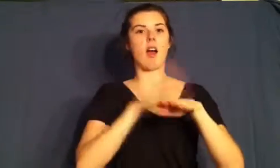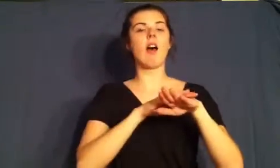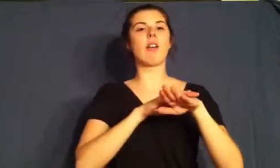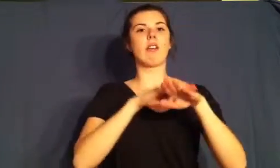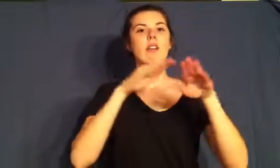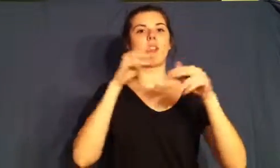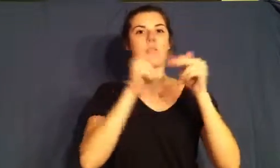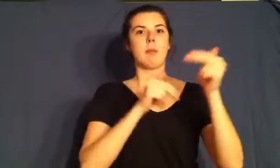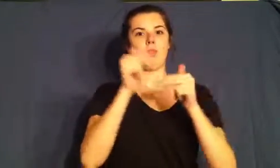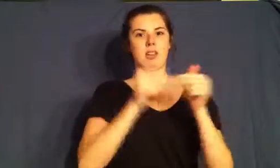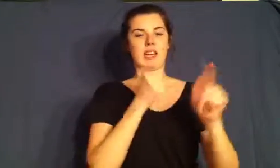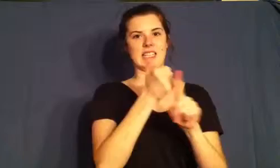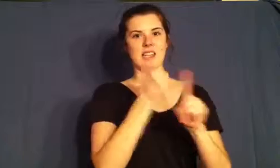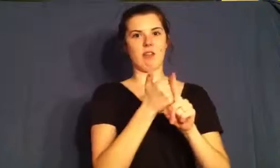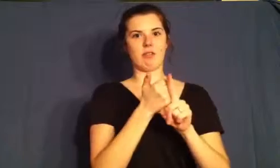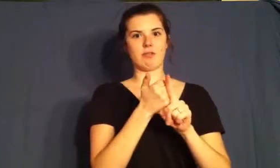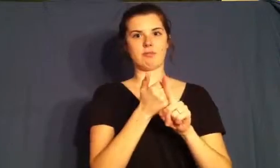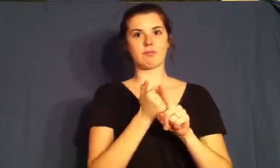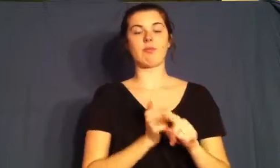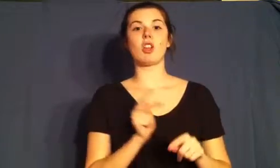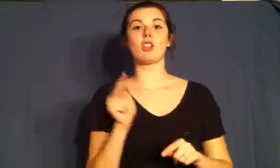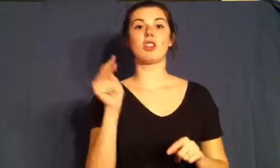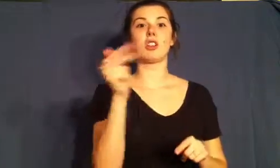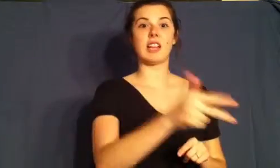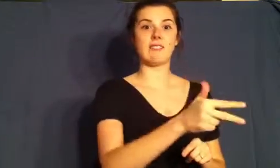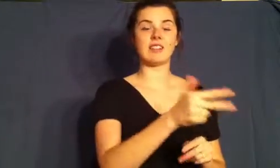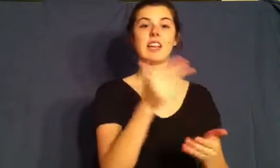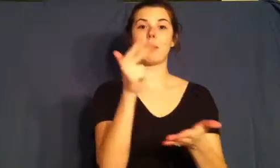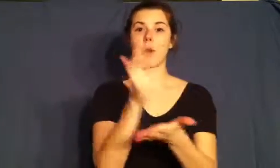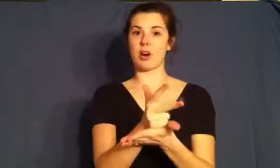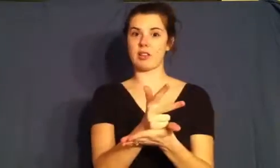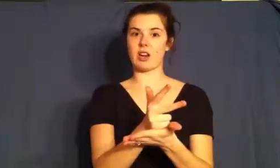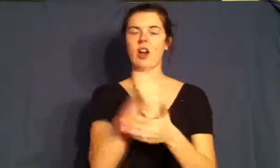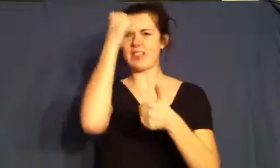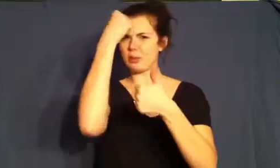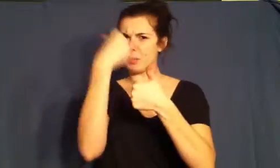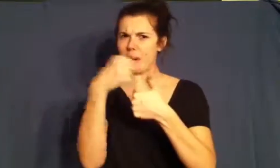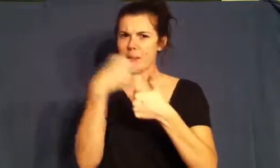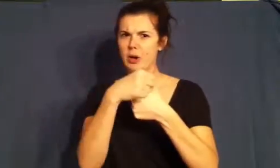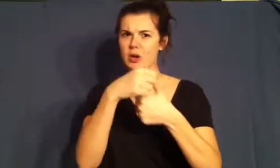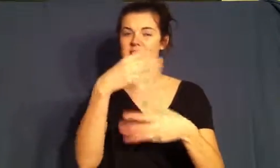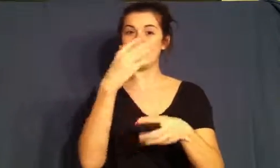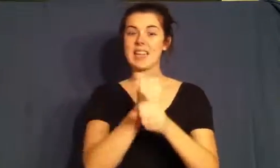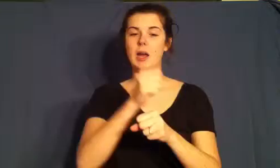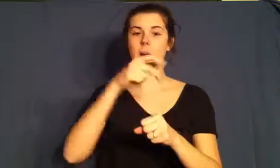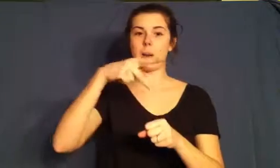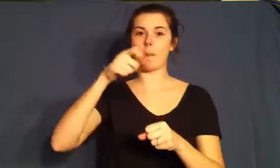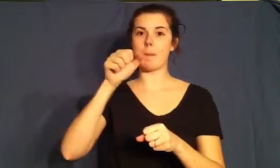Jolla Shores Drive into the parking lot and park there, and then remember to get a parking permit. Find my